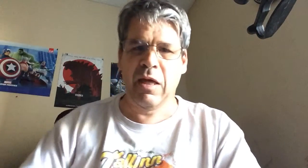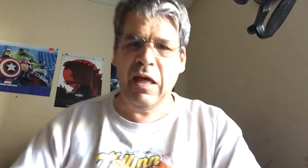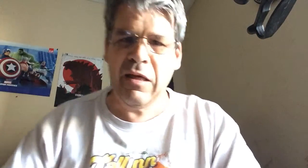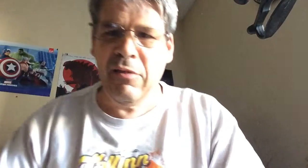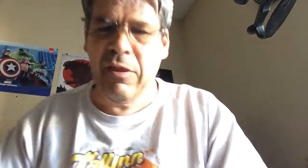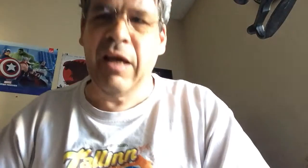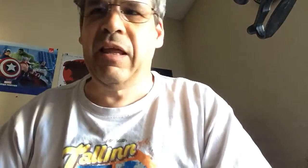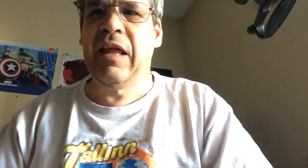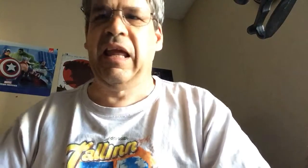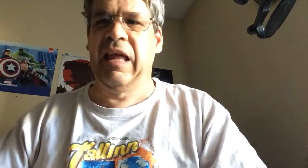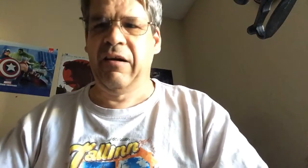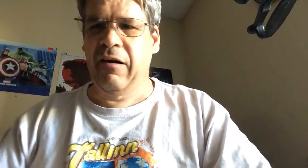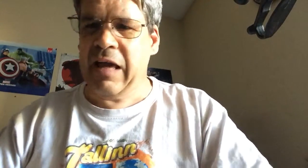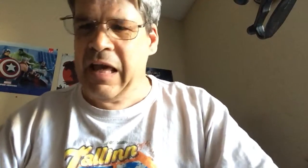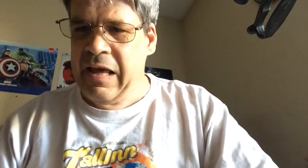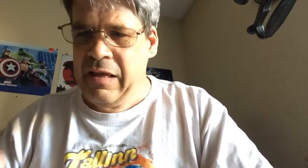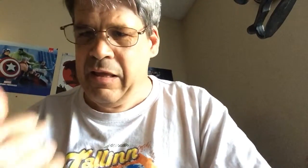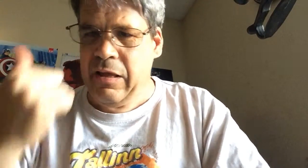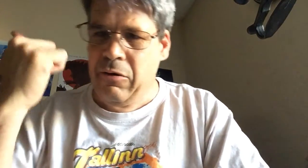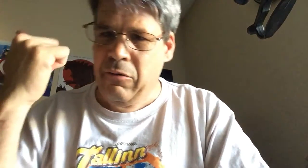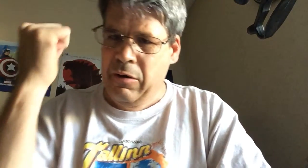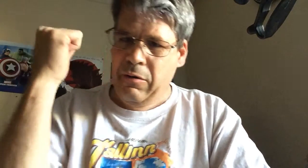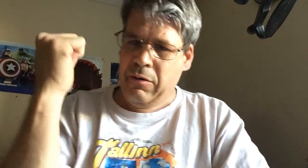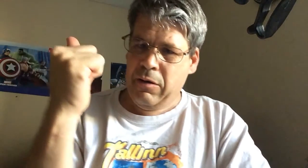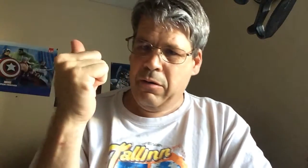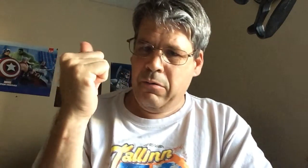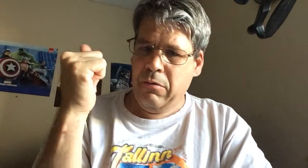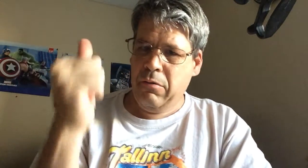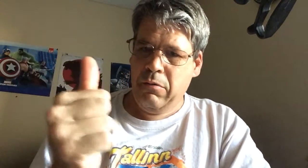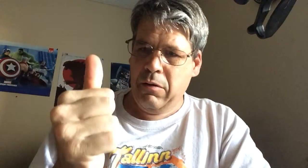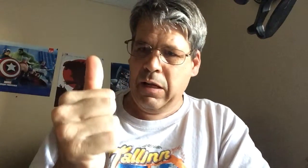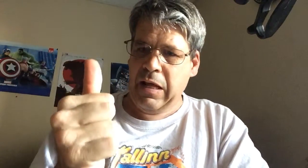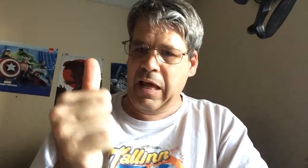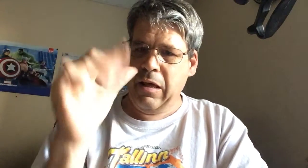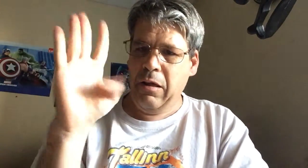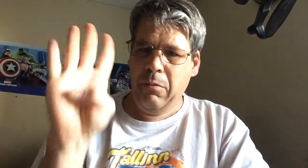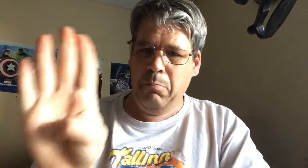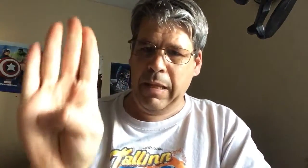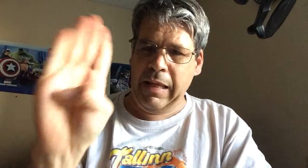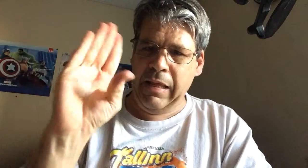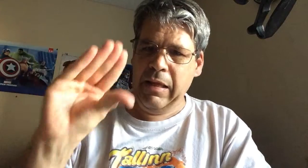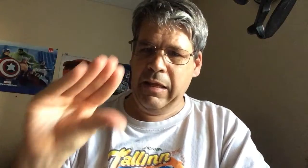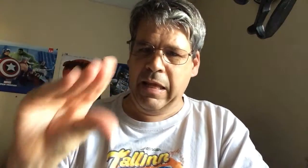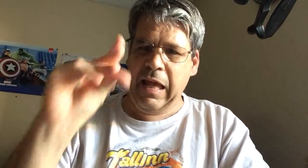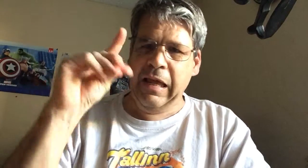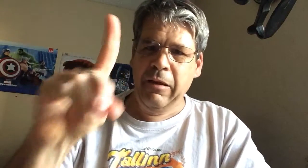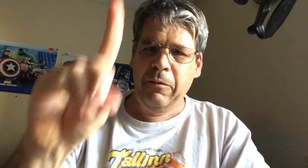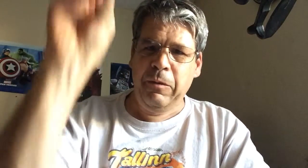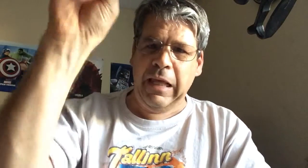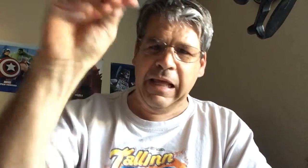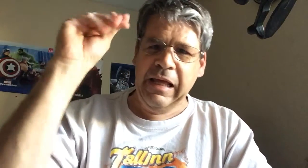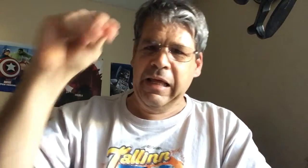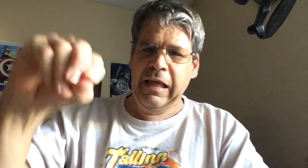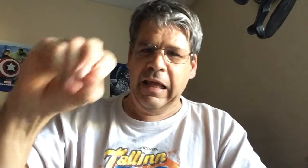Okay, that's he. Okay, so A, B, C, D,